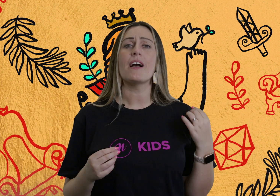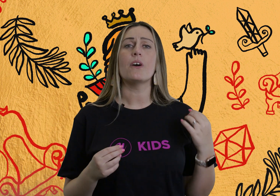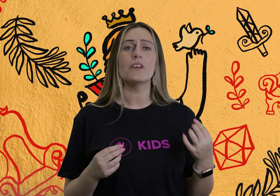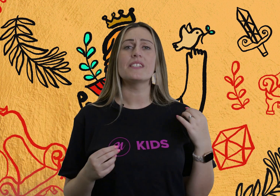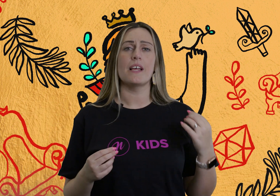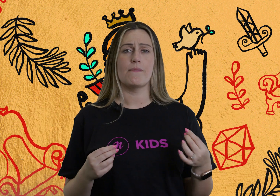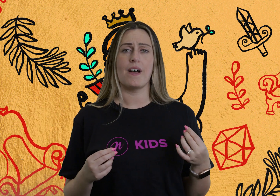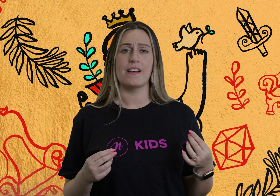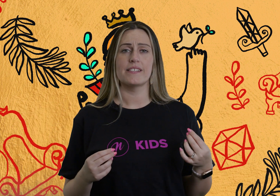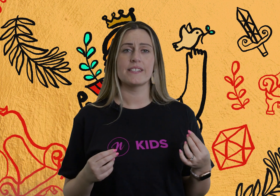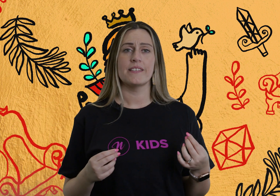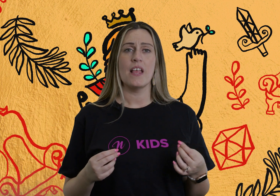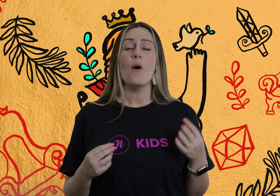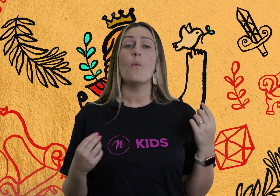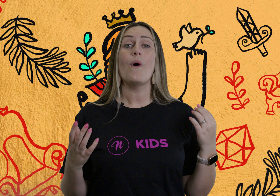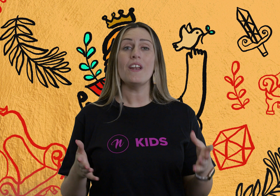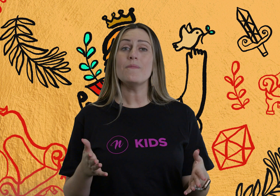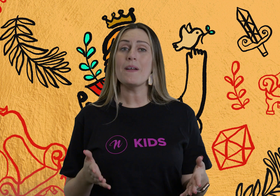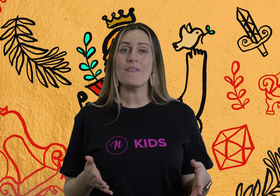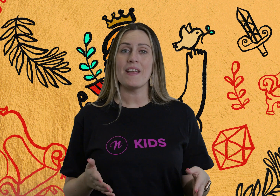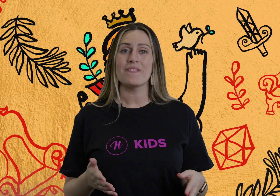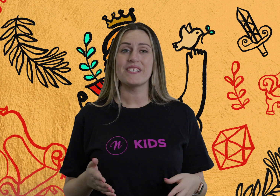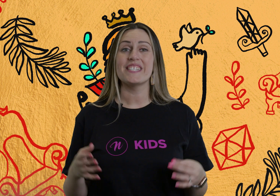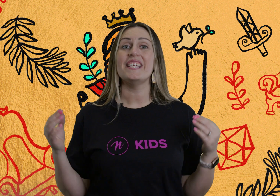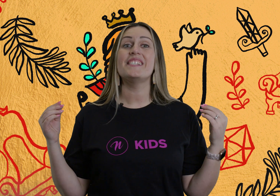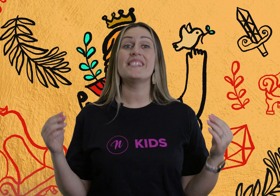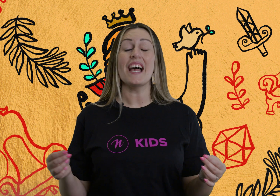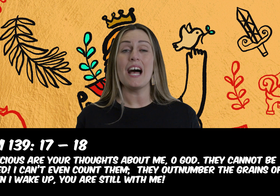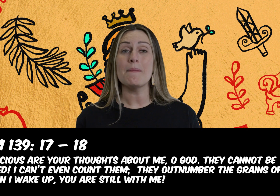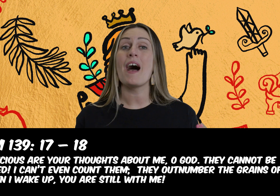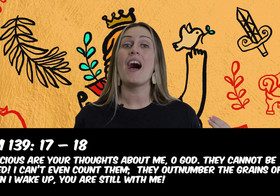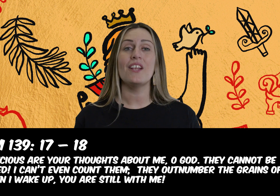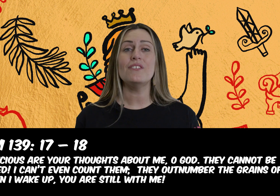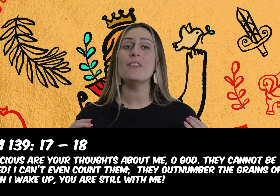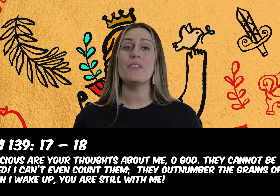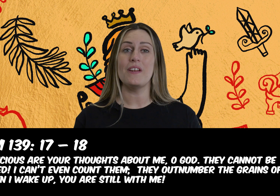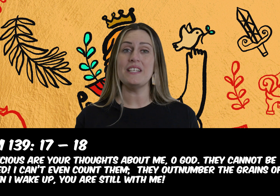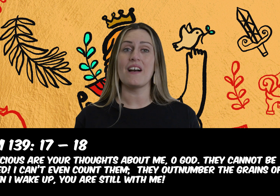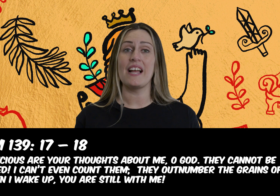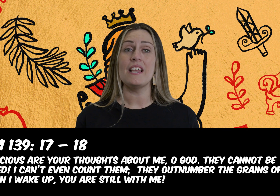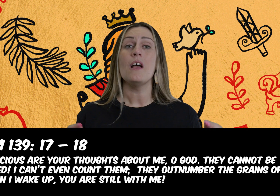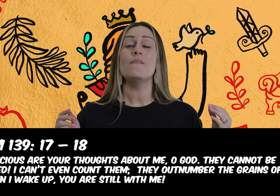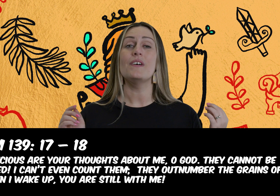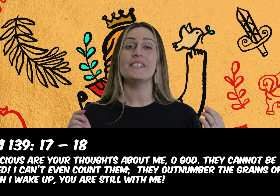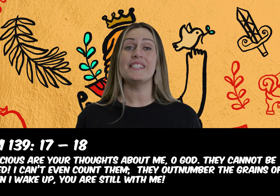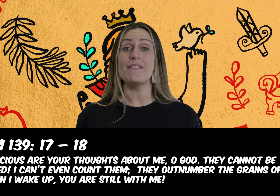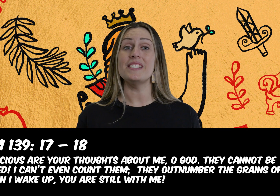scriptures about God's love for us. One of my favorites is